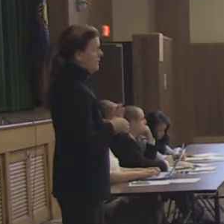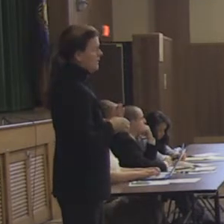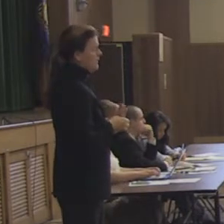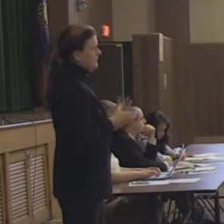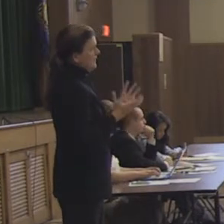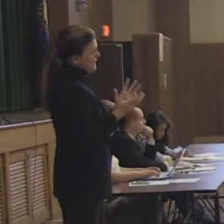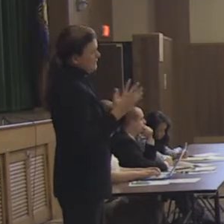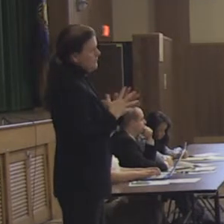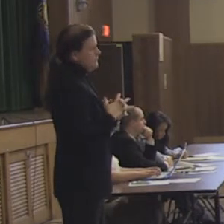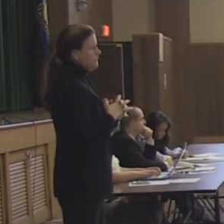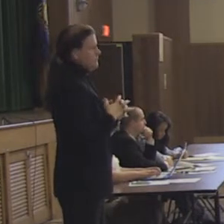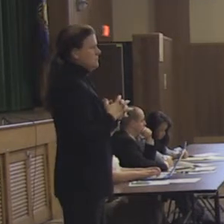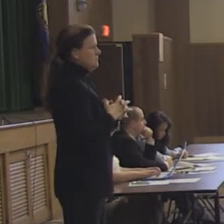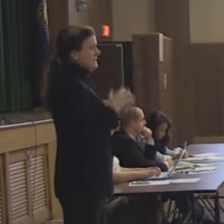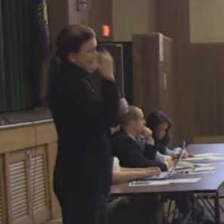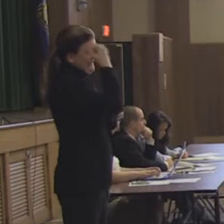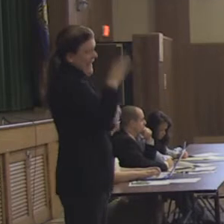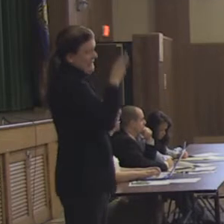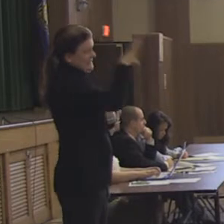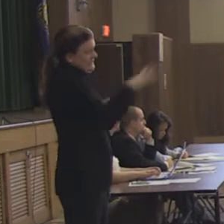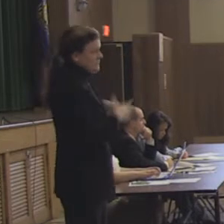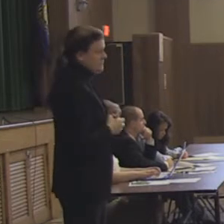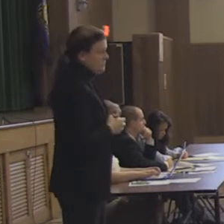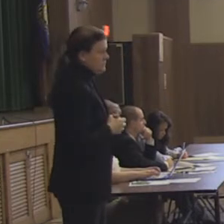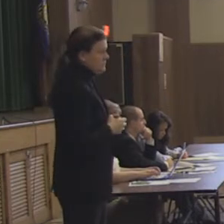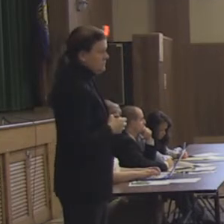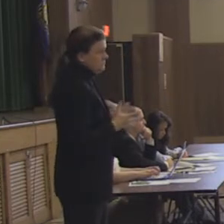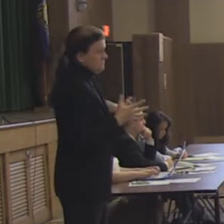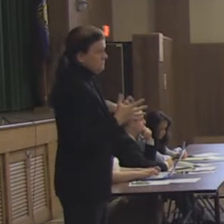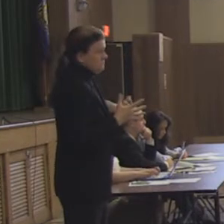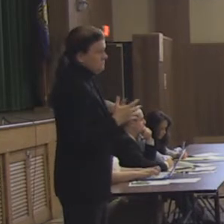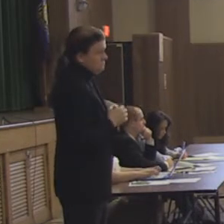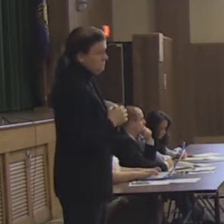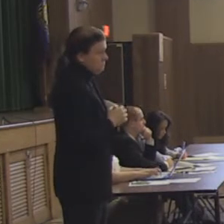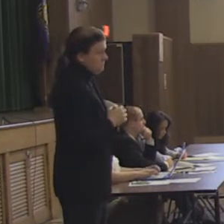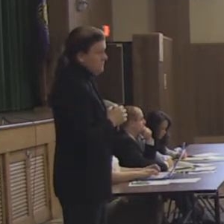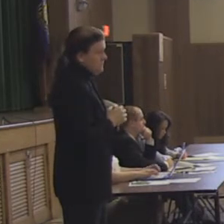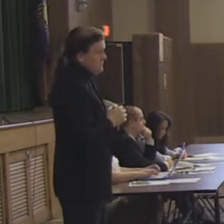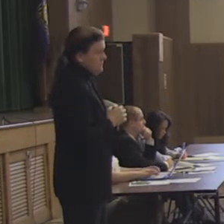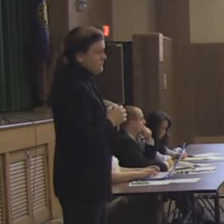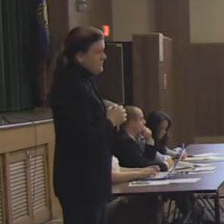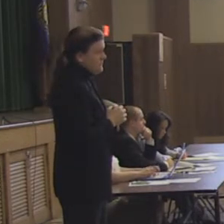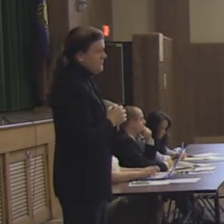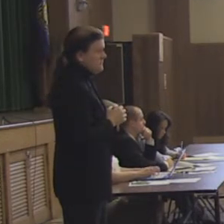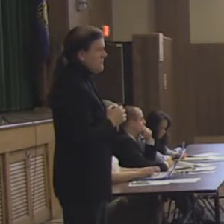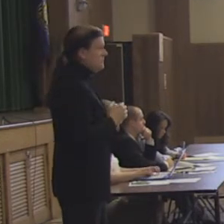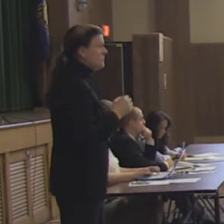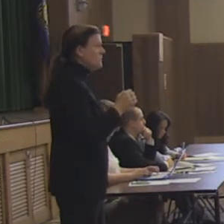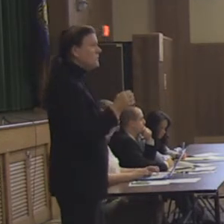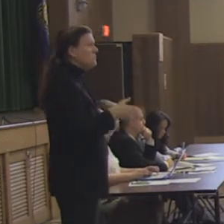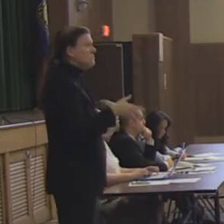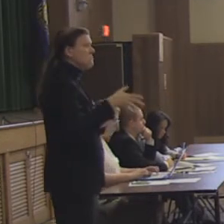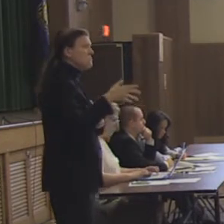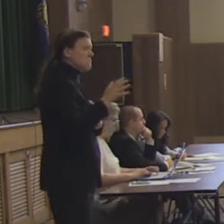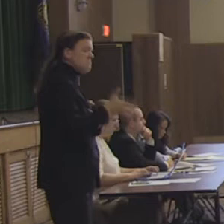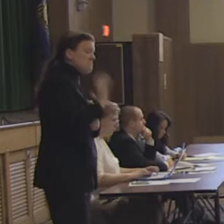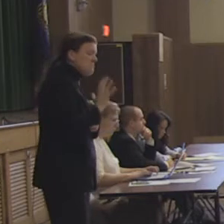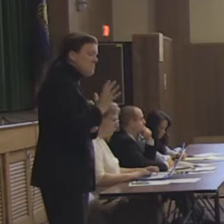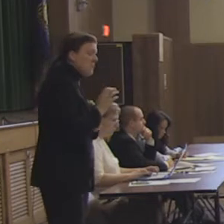But it's a thought, and maybe there's a place for it. It would be great. I mean, there were hundreds of programs across the